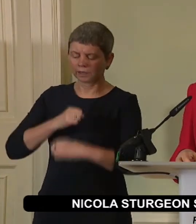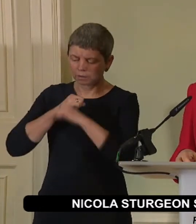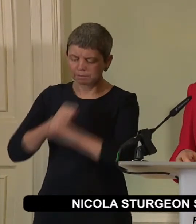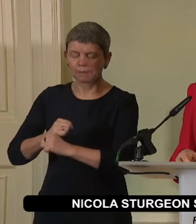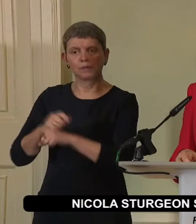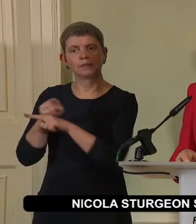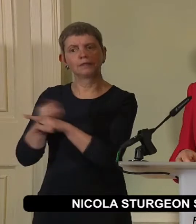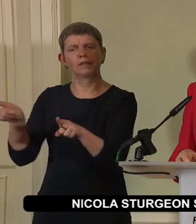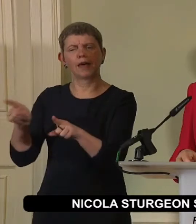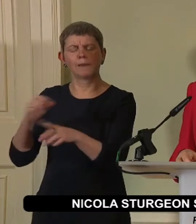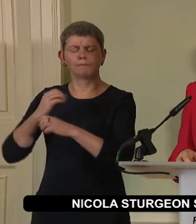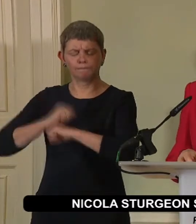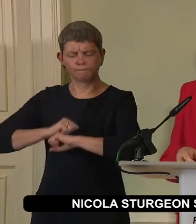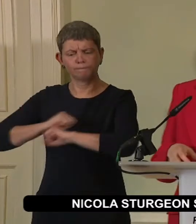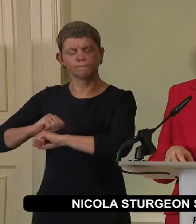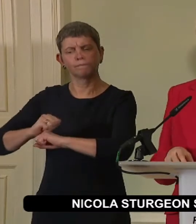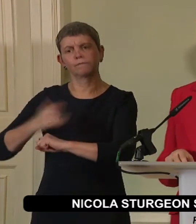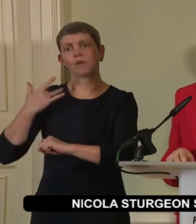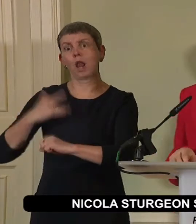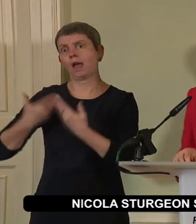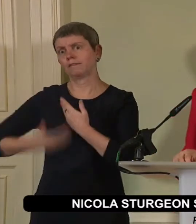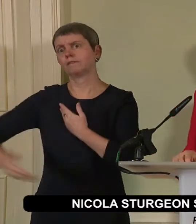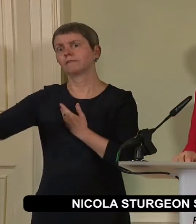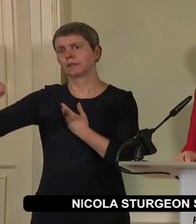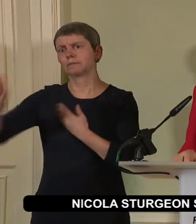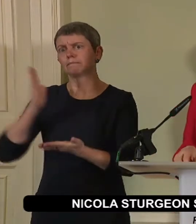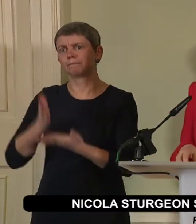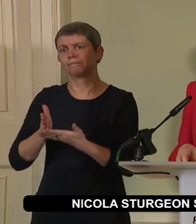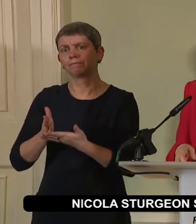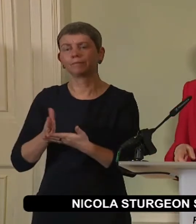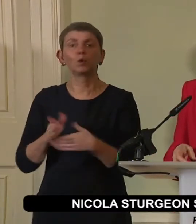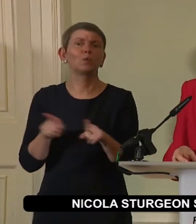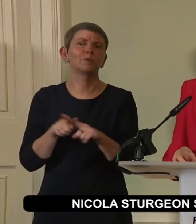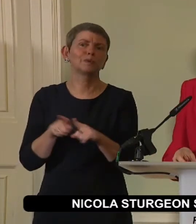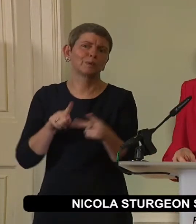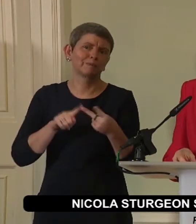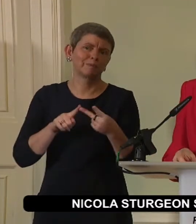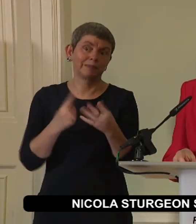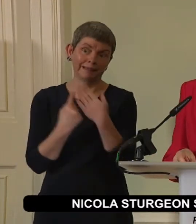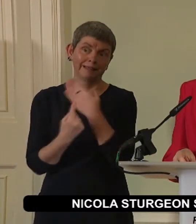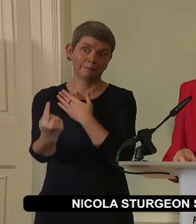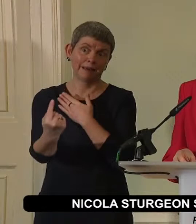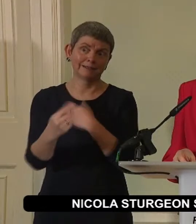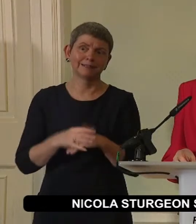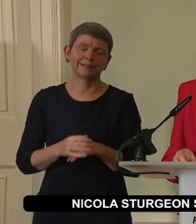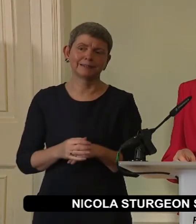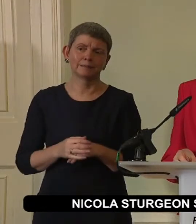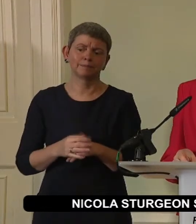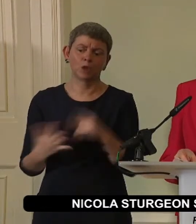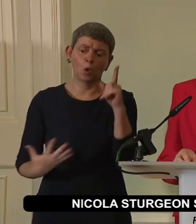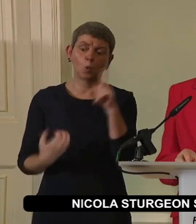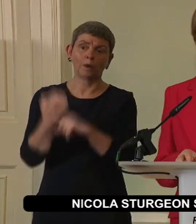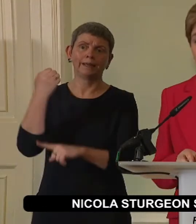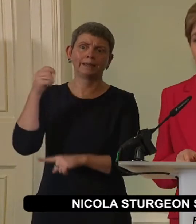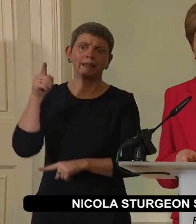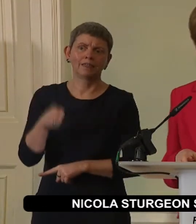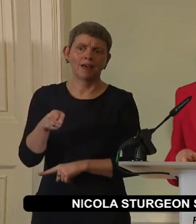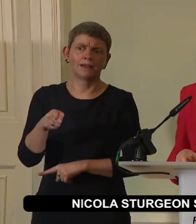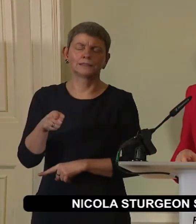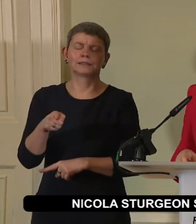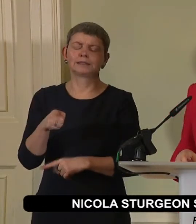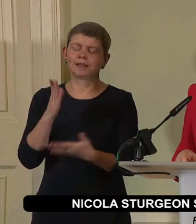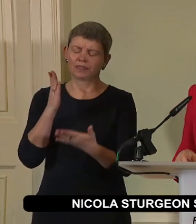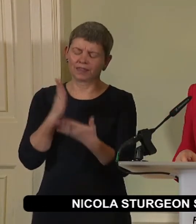lifelong. And obviously, there is independence. Winning independence is the cause I